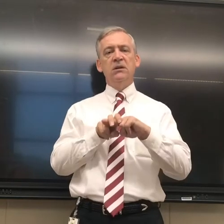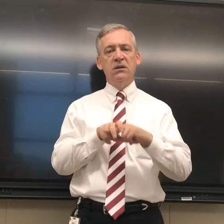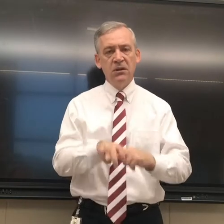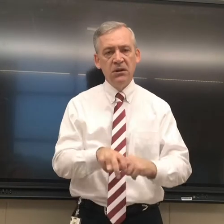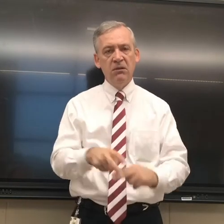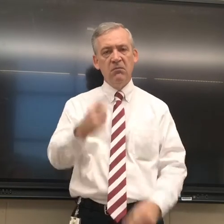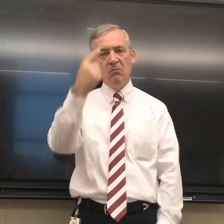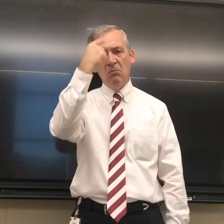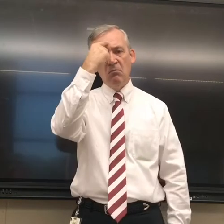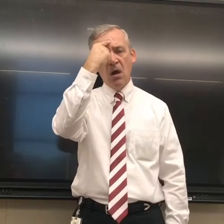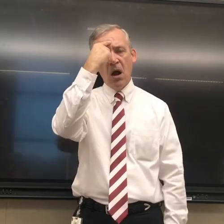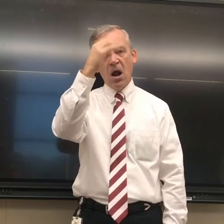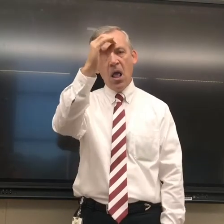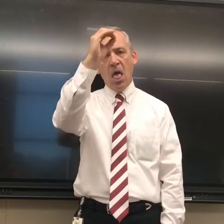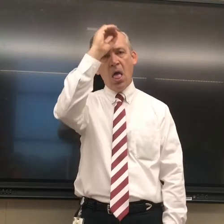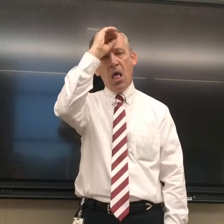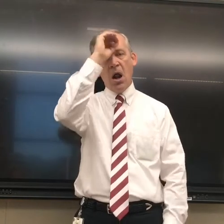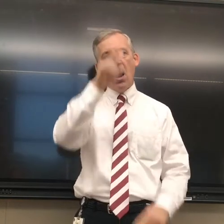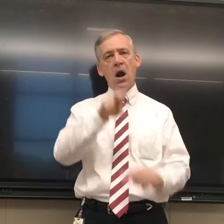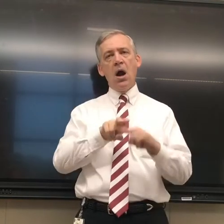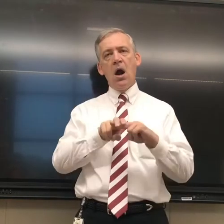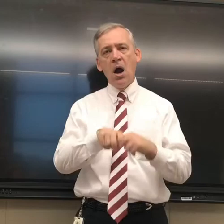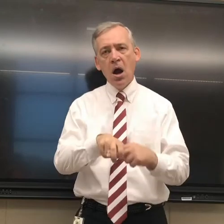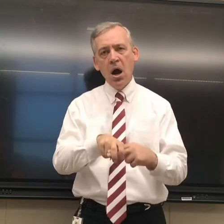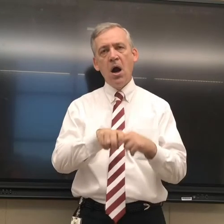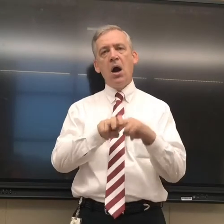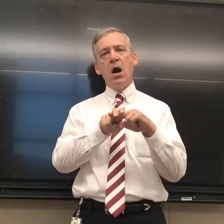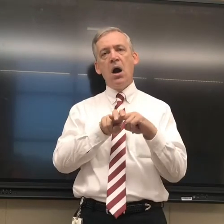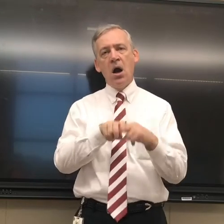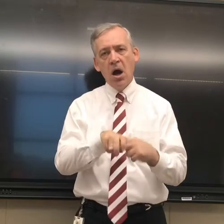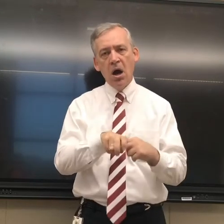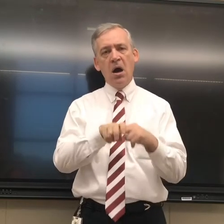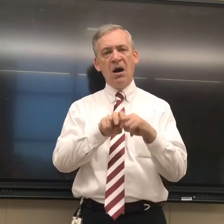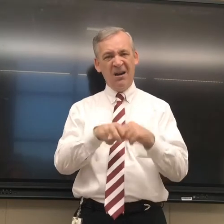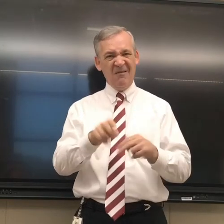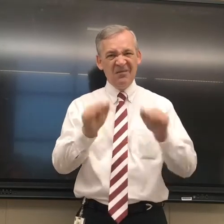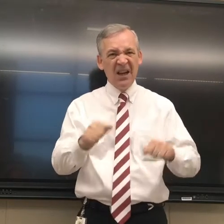lulled by the monotonous squeak-squawk of the chair.